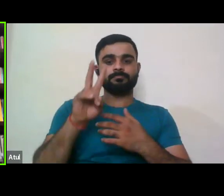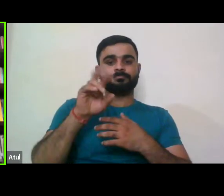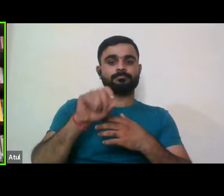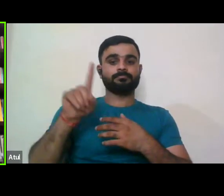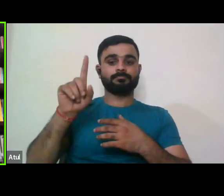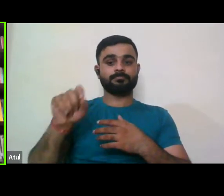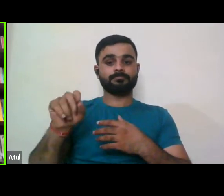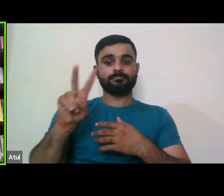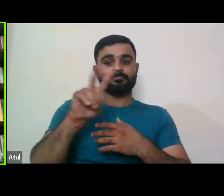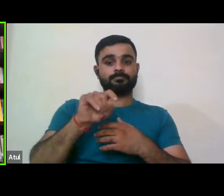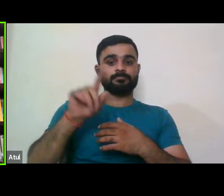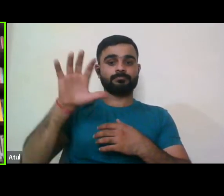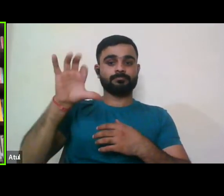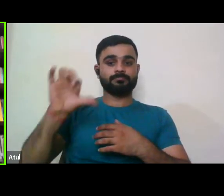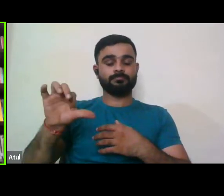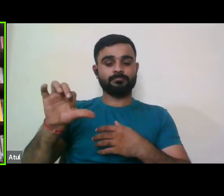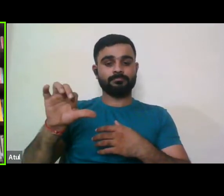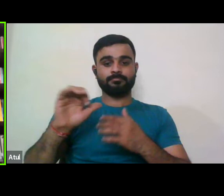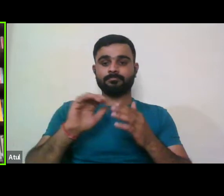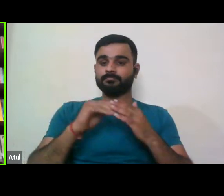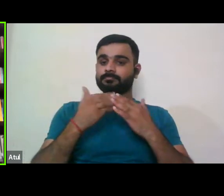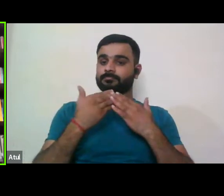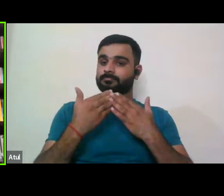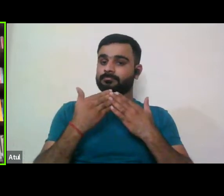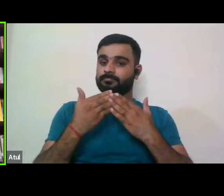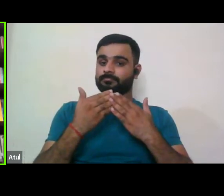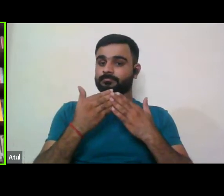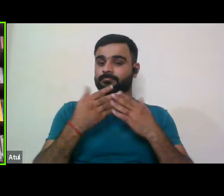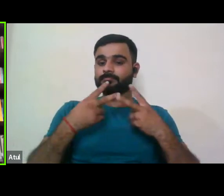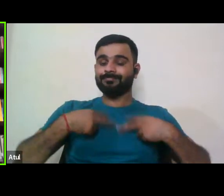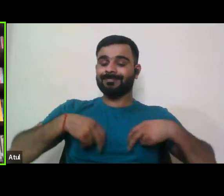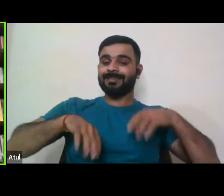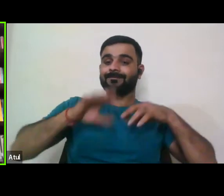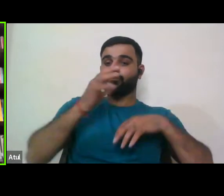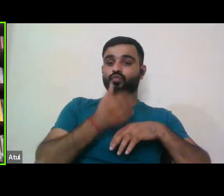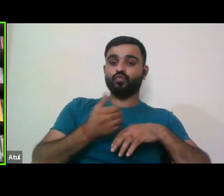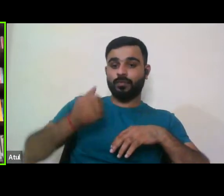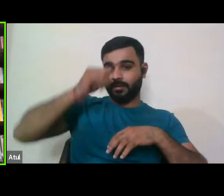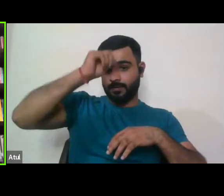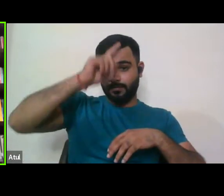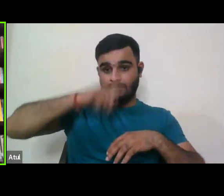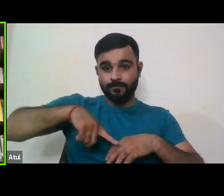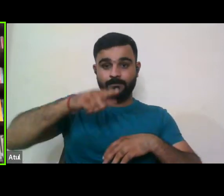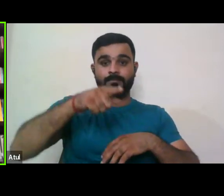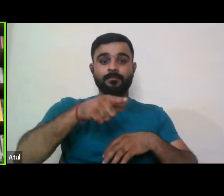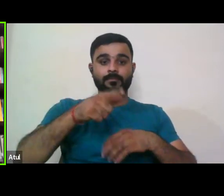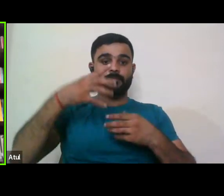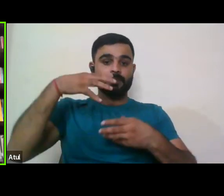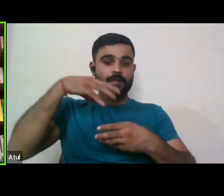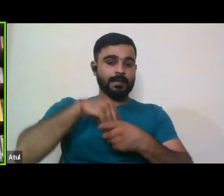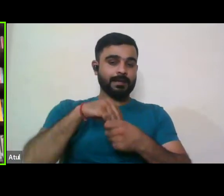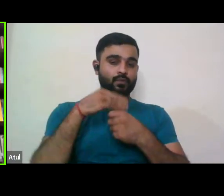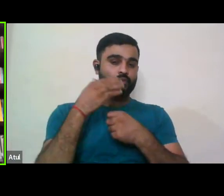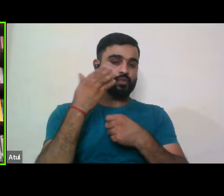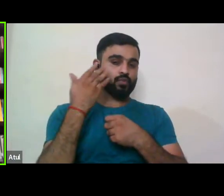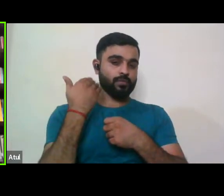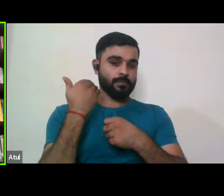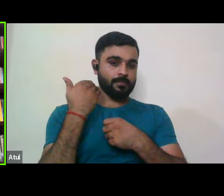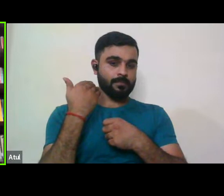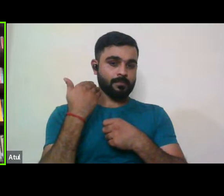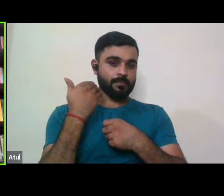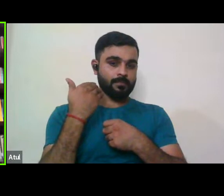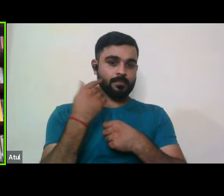2010 and 2019, where we did a study, the Chief Justice of India was in dissent